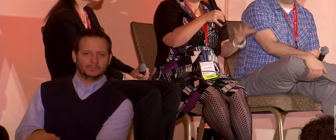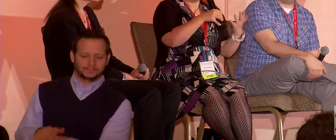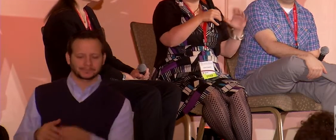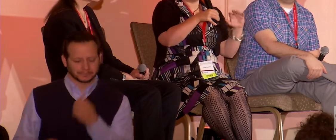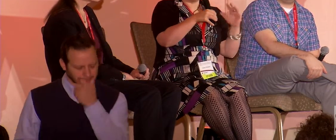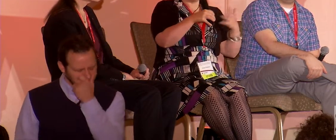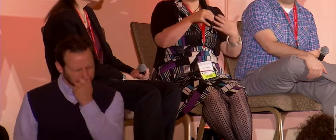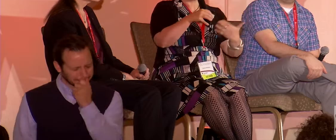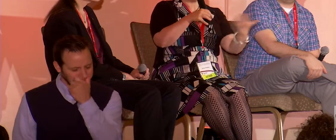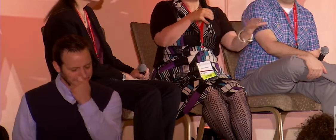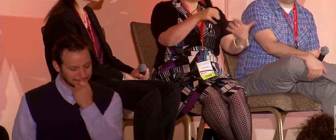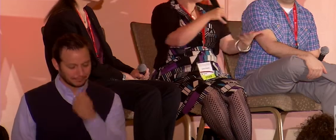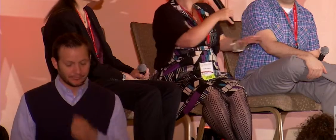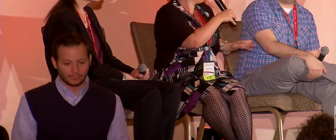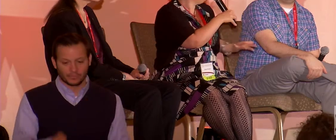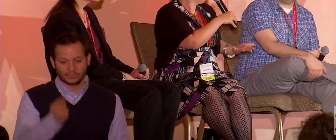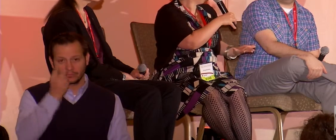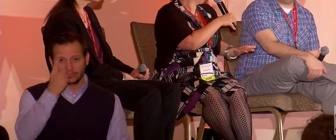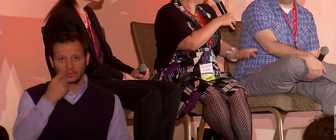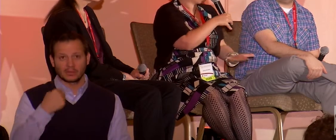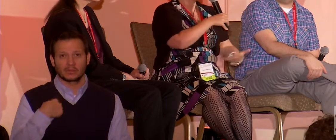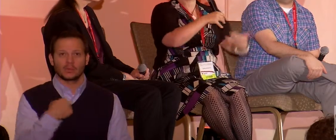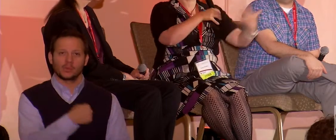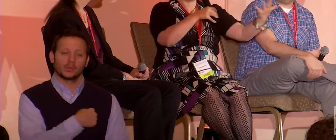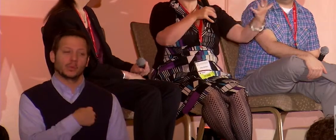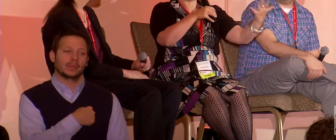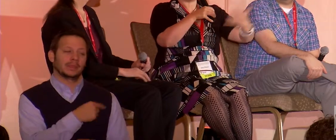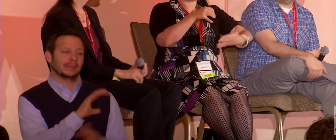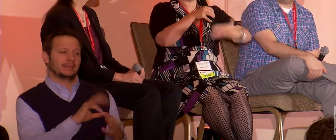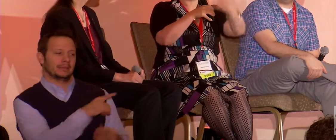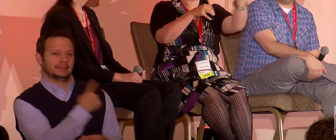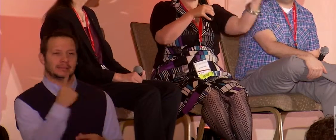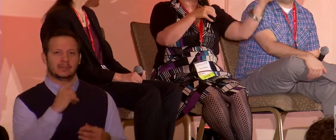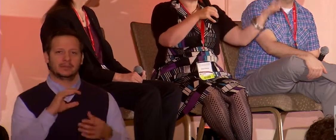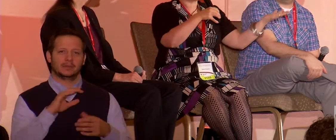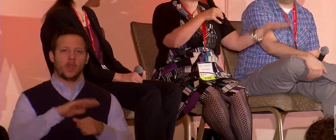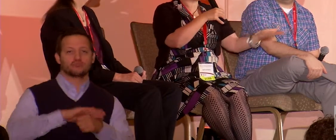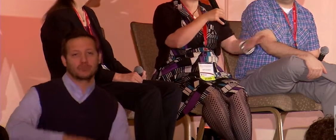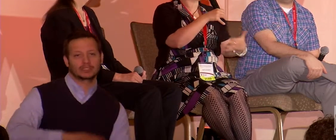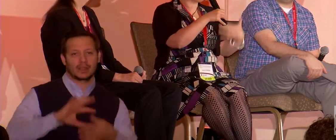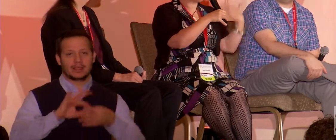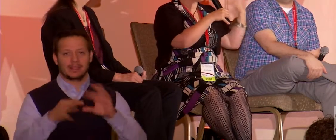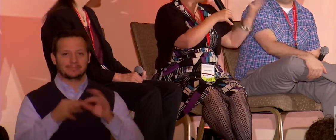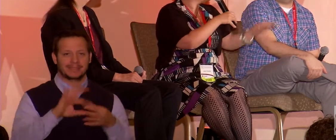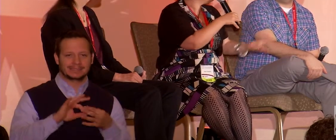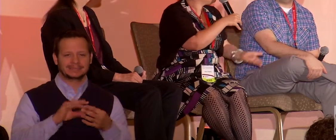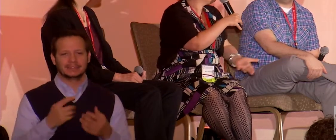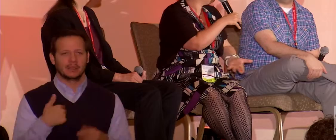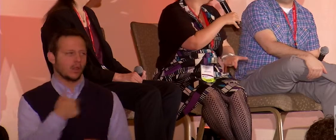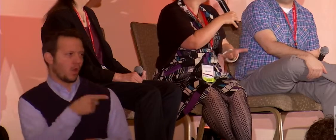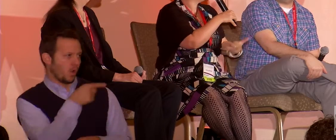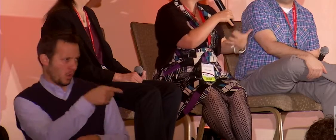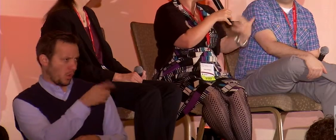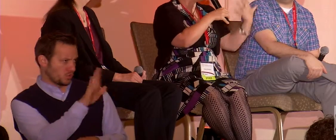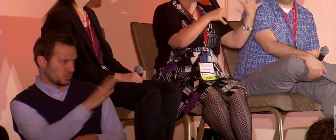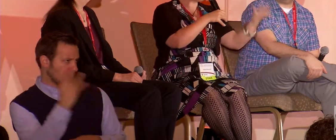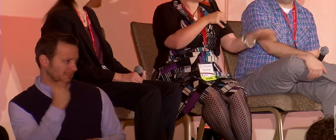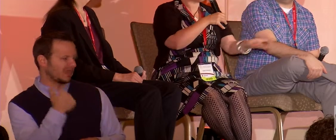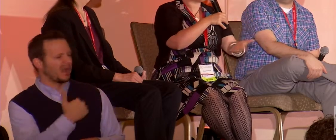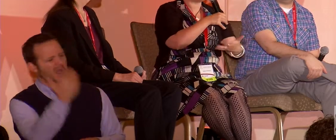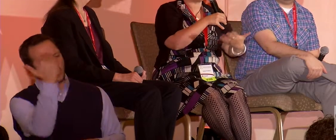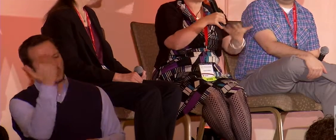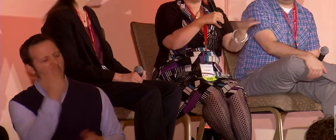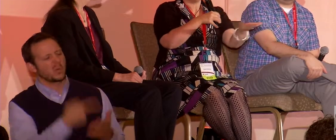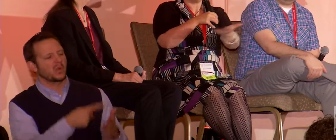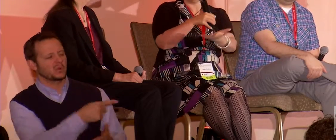time, when we try to do the oppression Olympics and say, therefore, I understand what your experience is like as an African American, or you know, what your